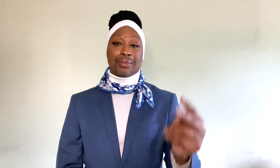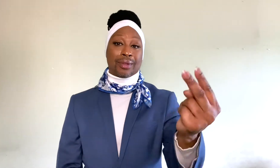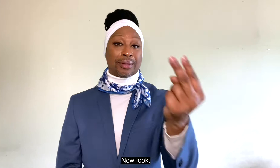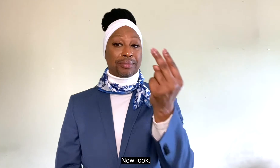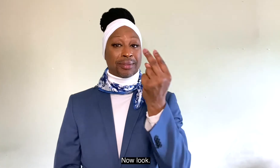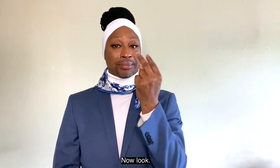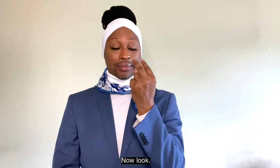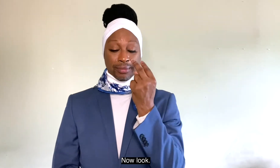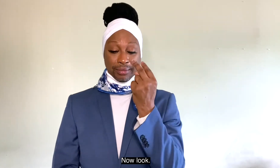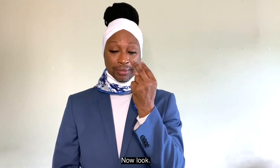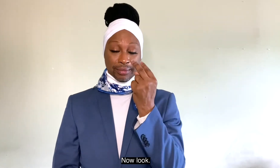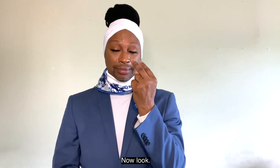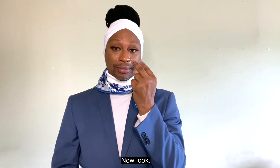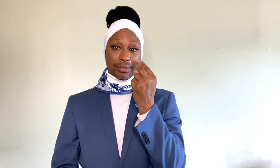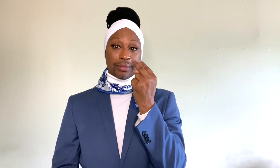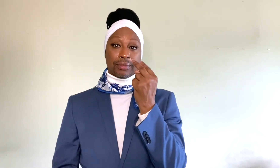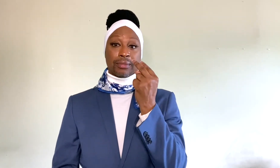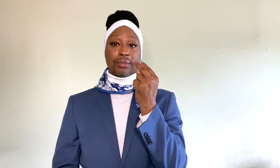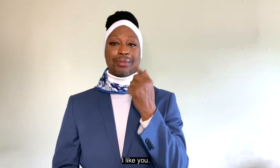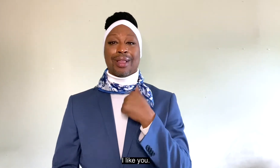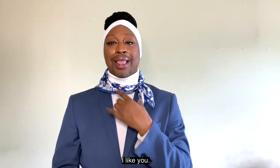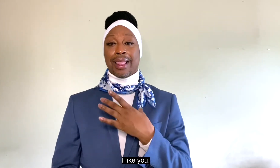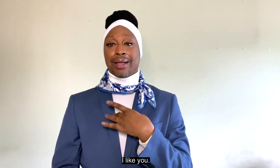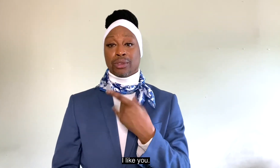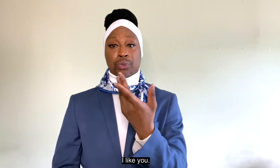Now look. I like you.